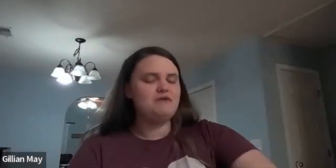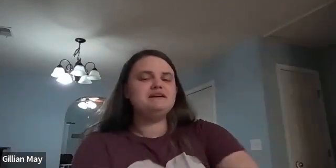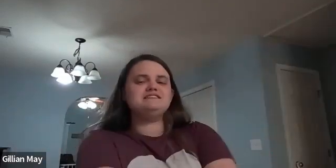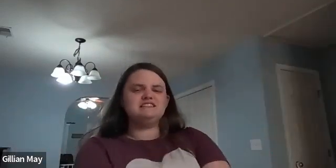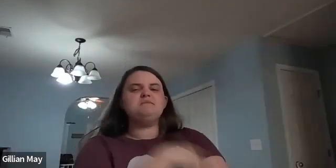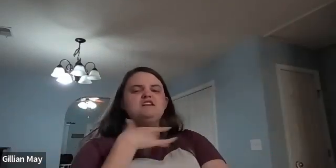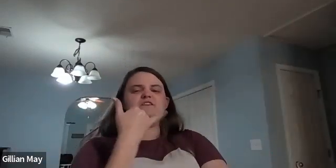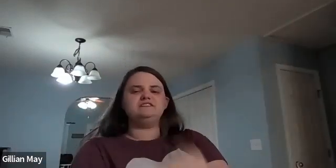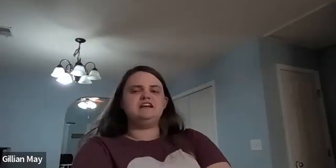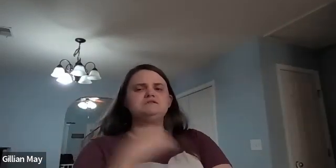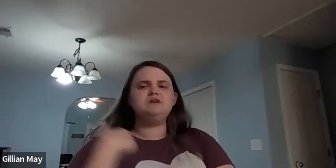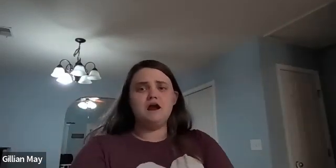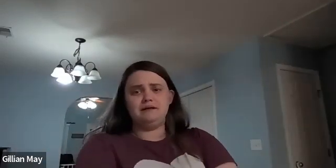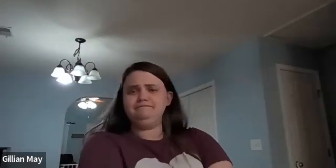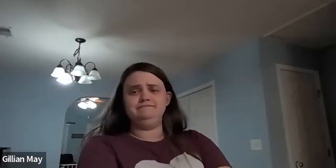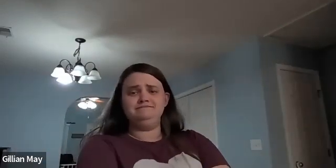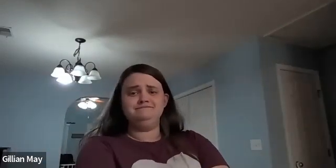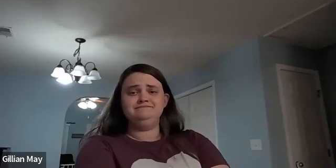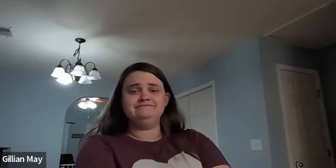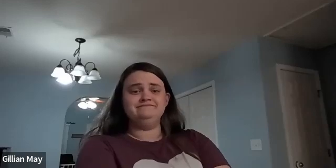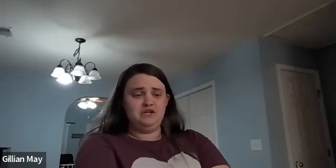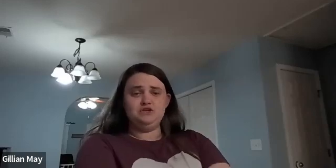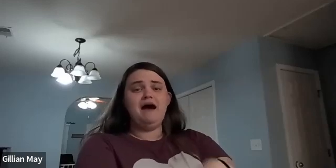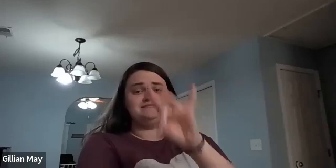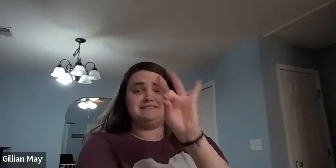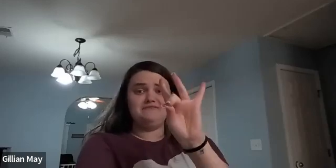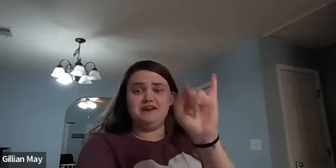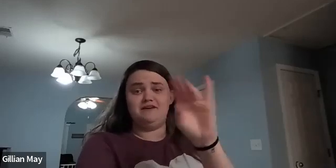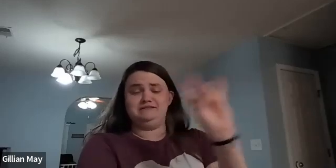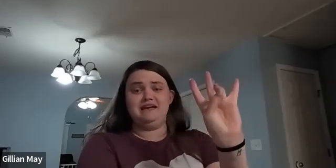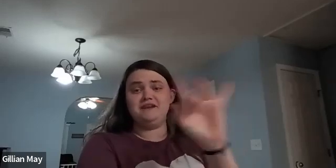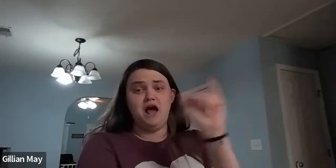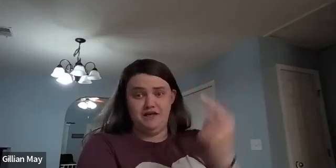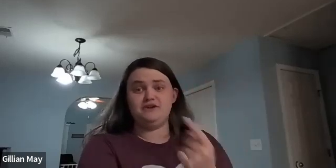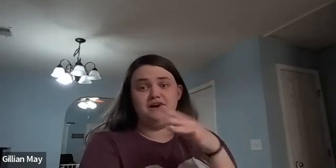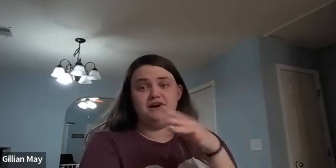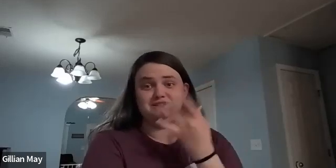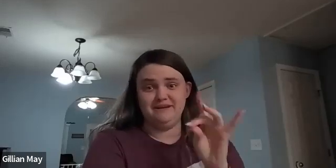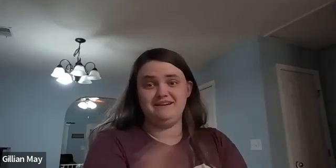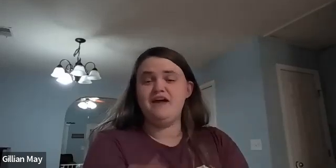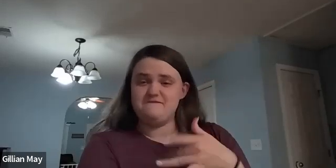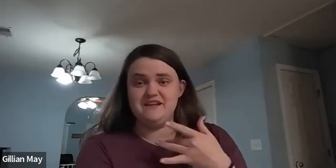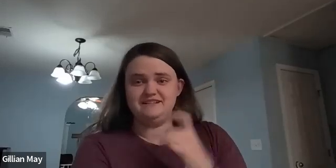raced. It's like, tell me how you feeling today. He goes, I'm tired. I'm like, you have 7 other colors to pick, other feelings to